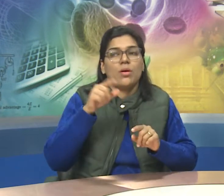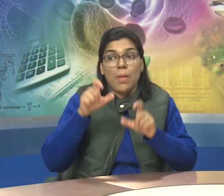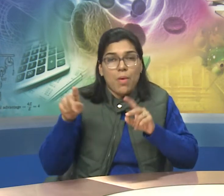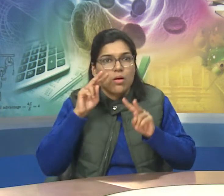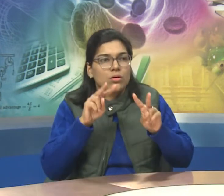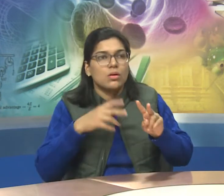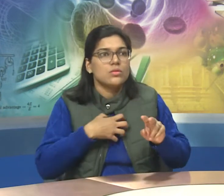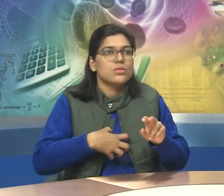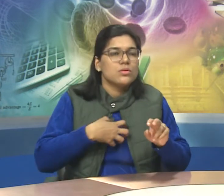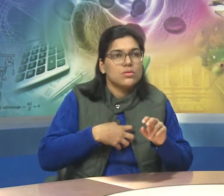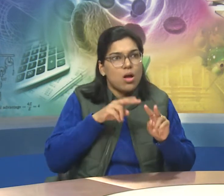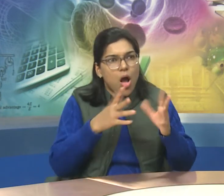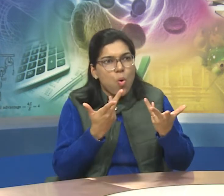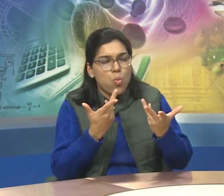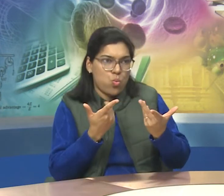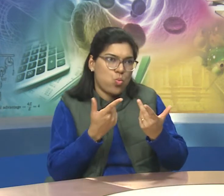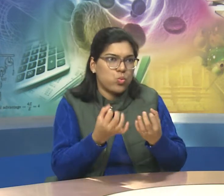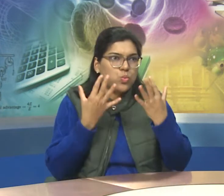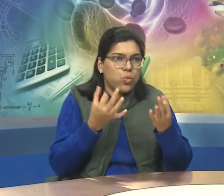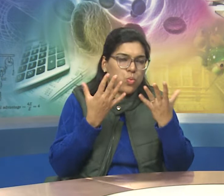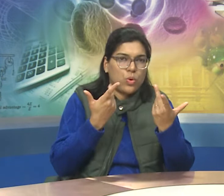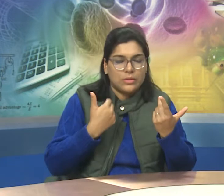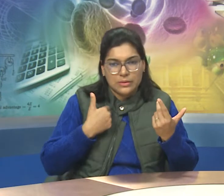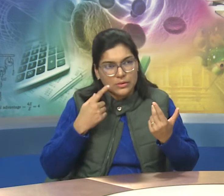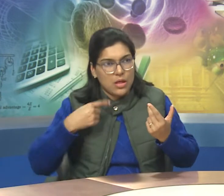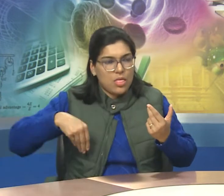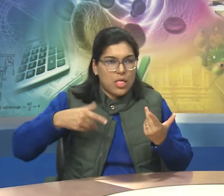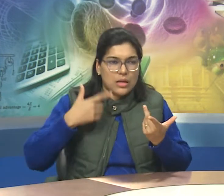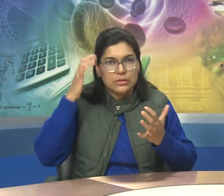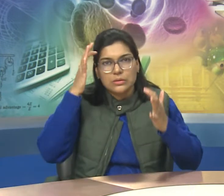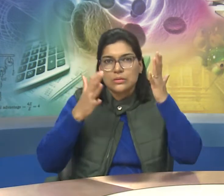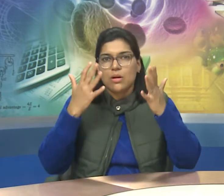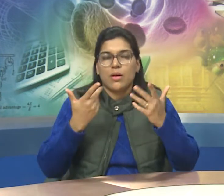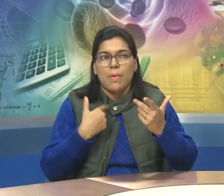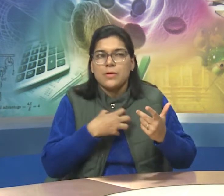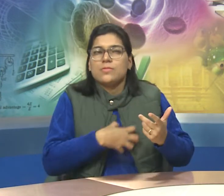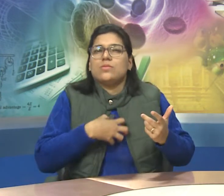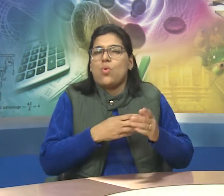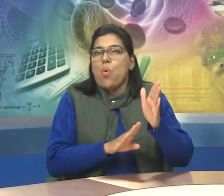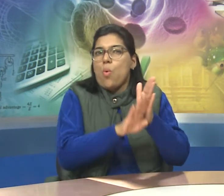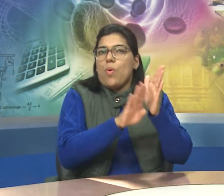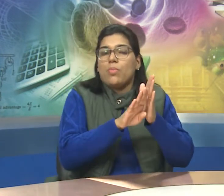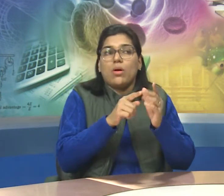This rat race is often prompted by